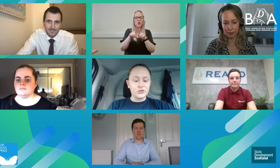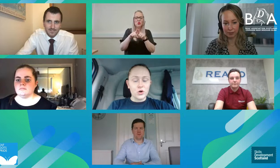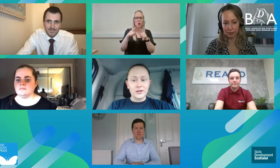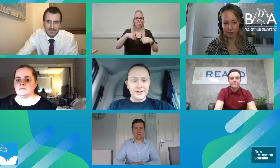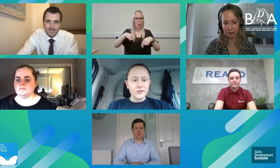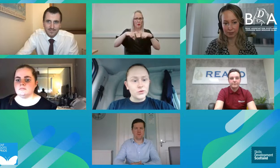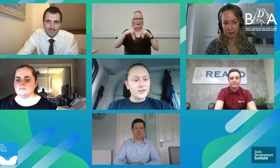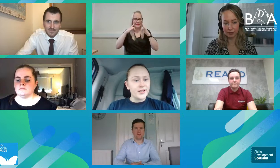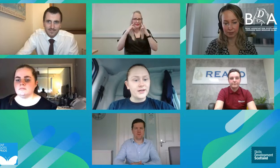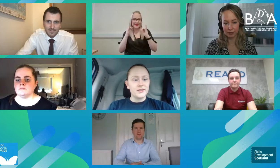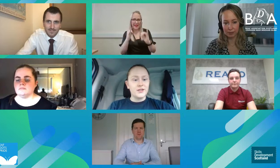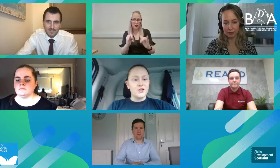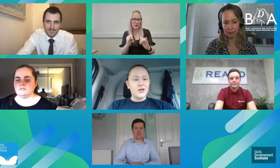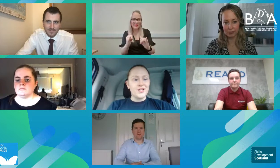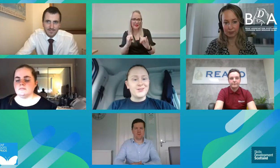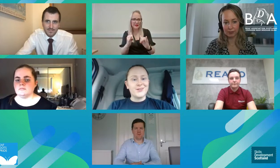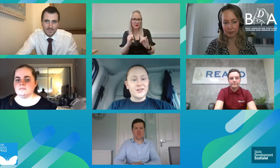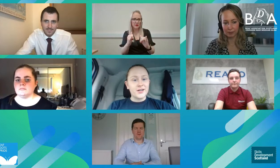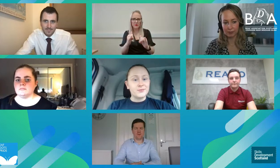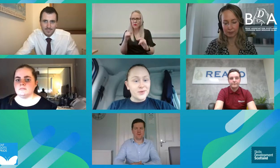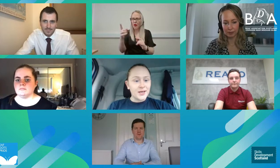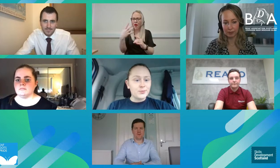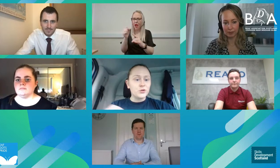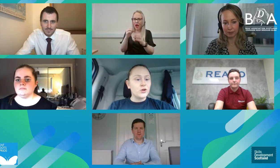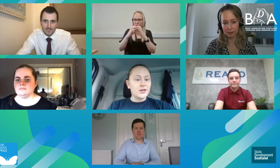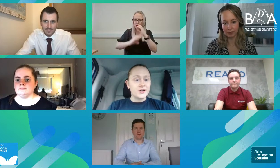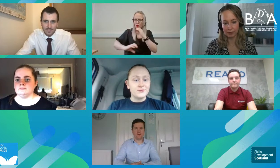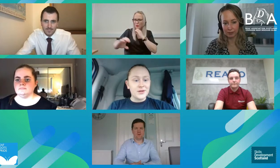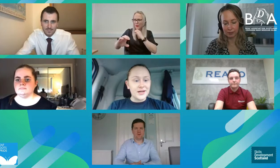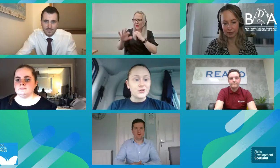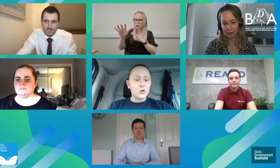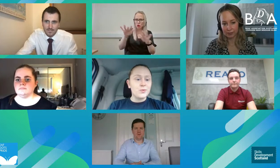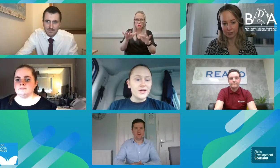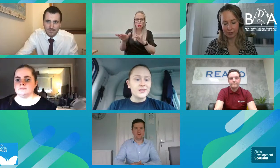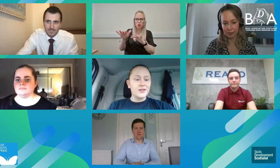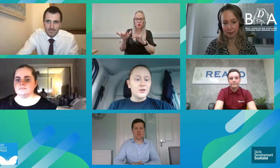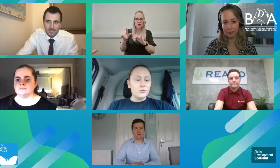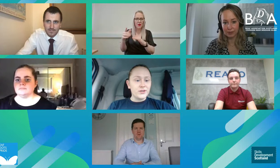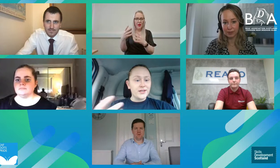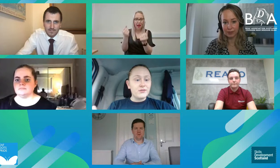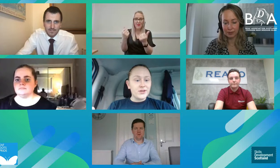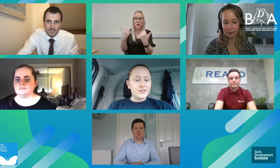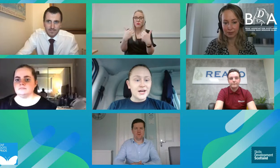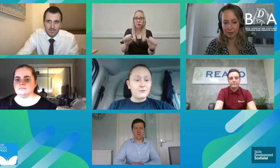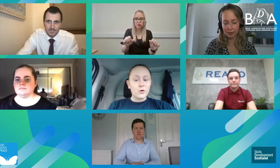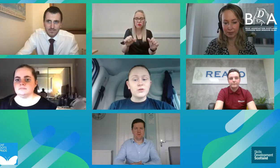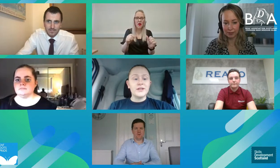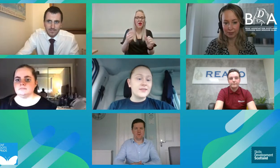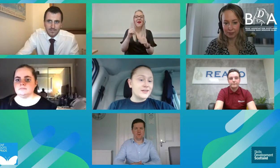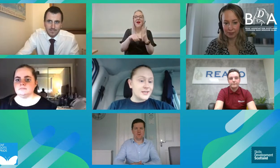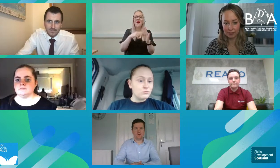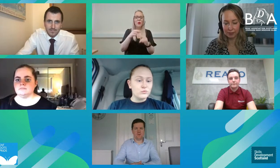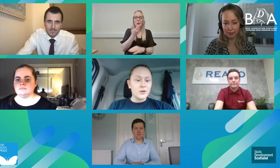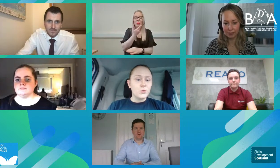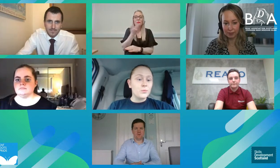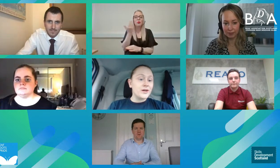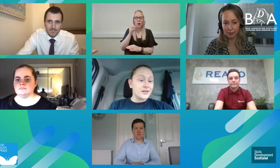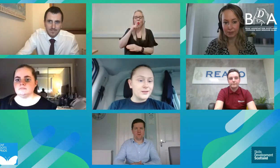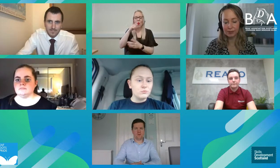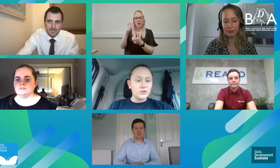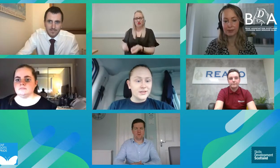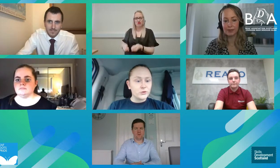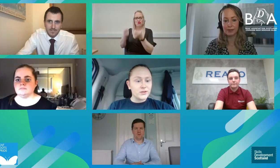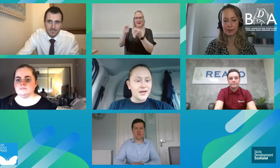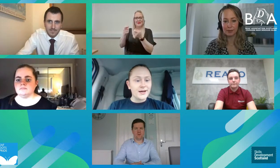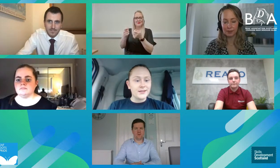see there's not a line going there, like a cable or an actual pair, we then raise that fault, and then the